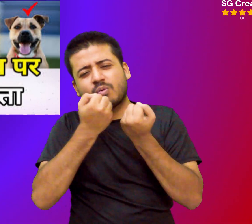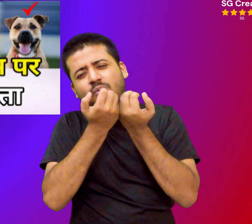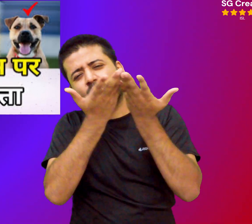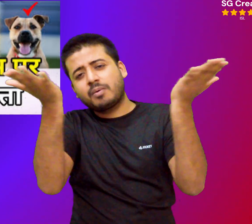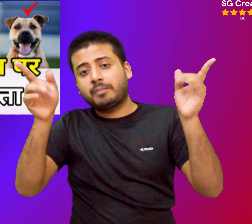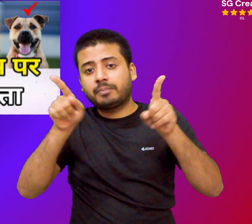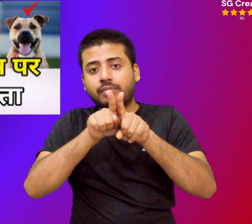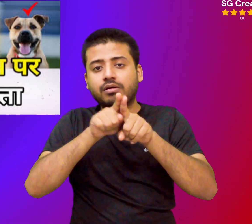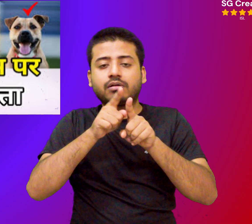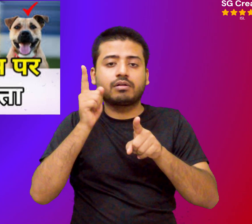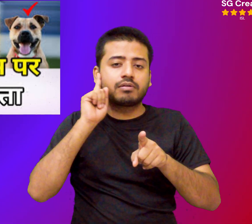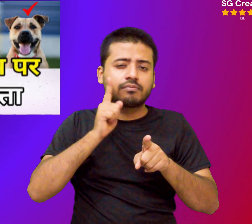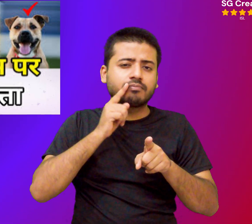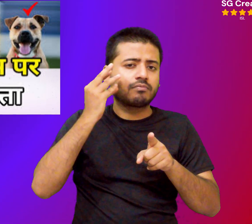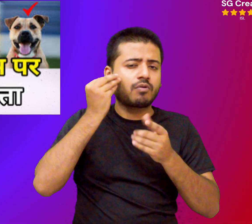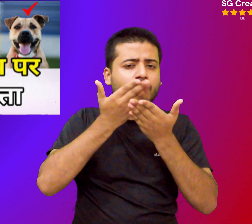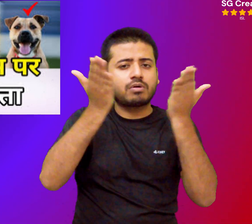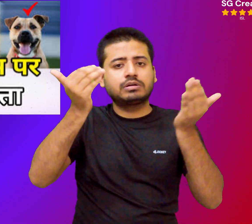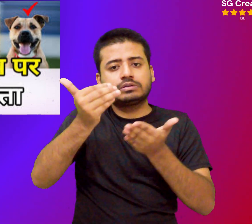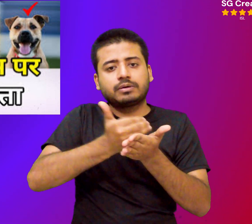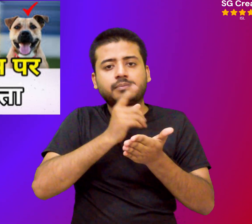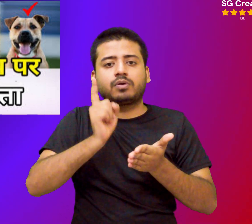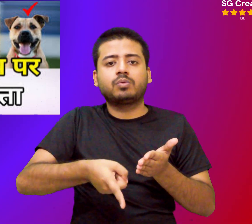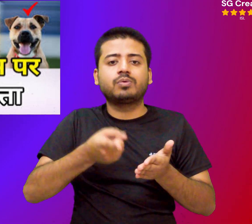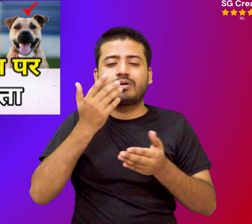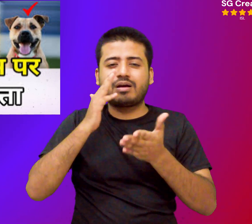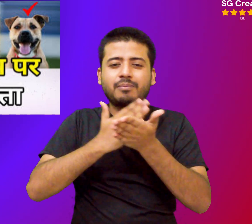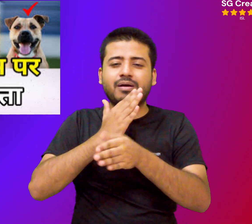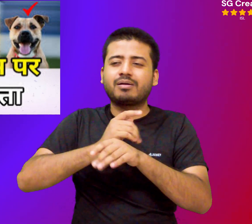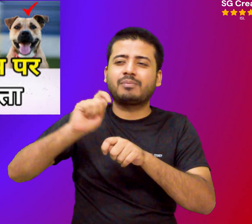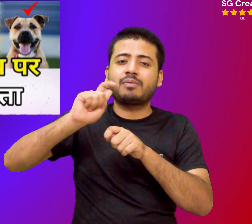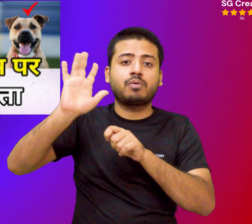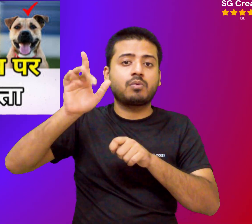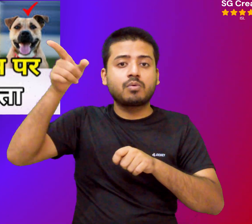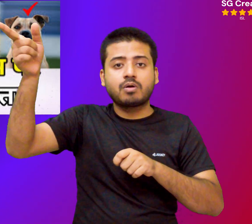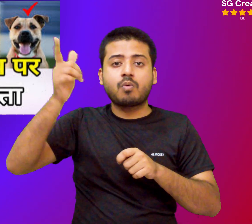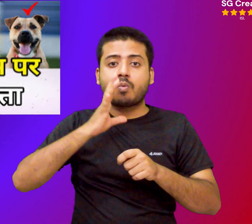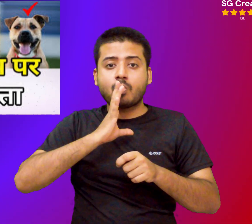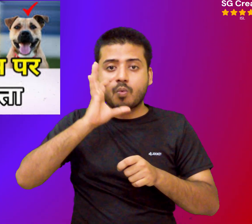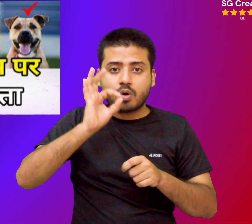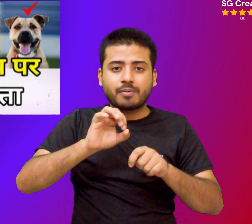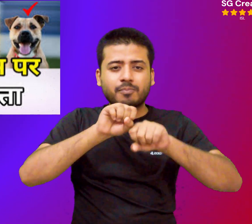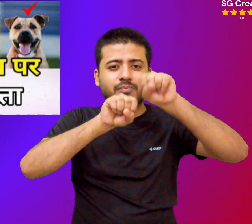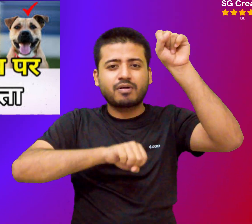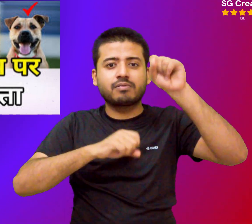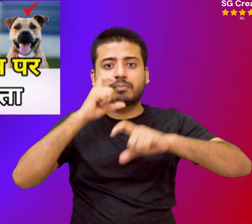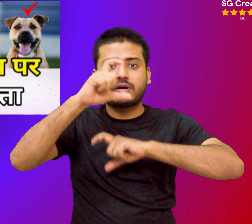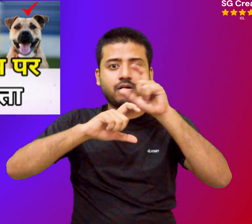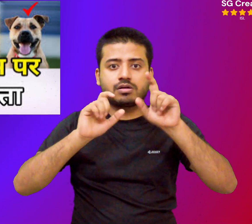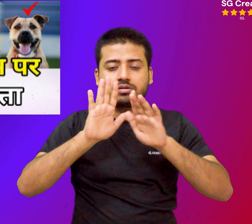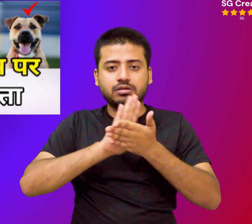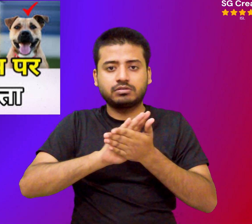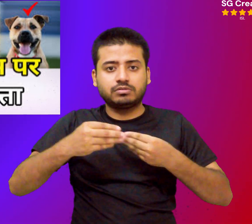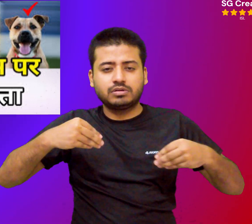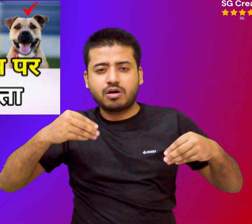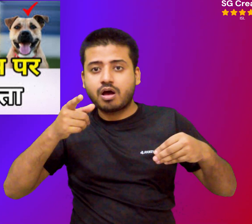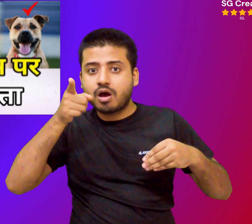of dog meat in Nagaland, stating that the Chief Secretary was not the appropriate authority to issue the ban order and that the